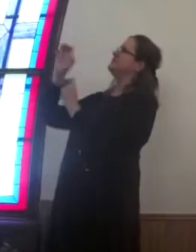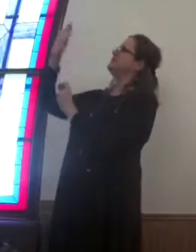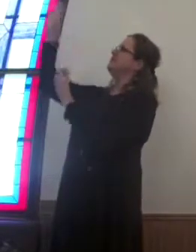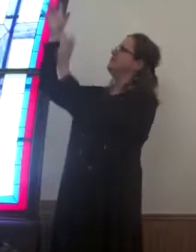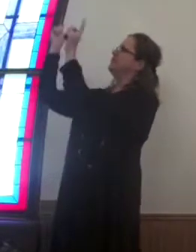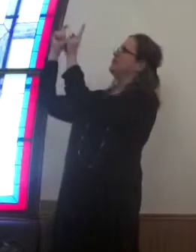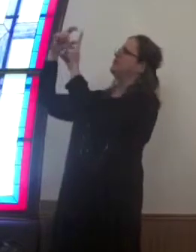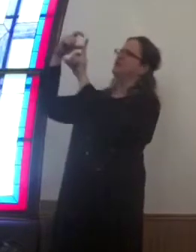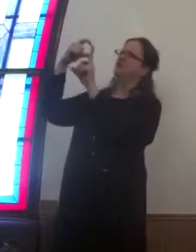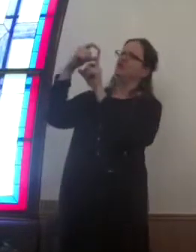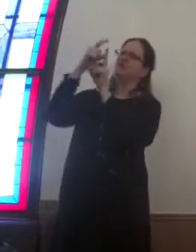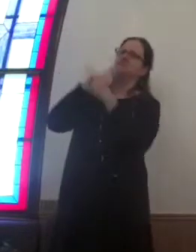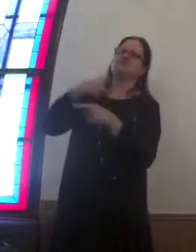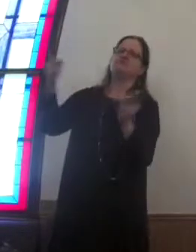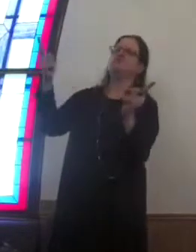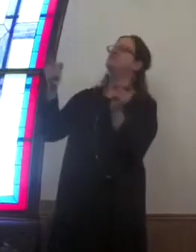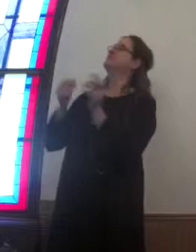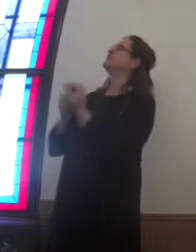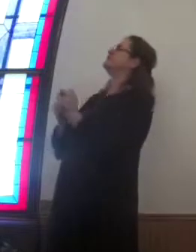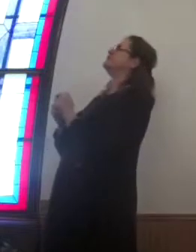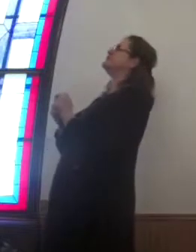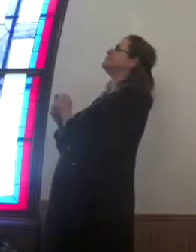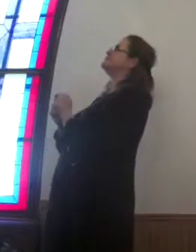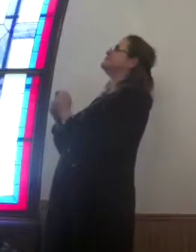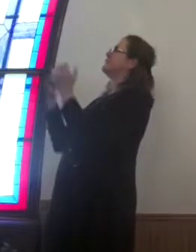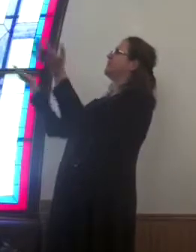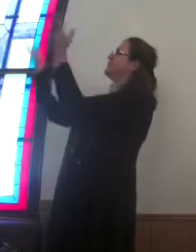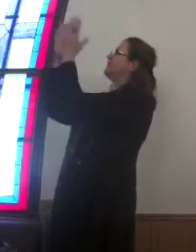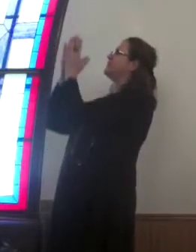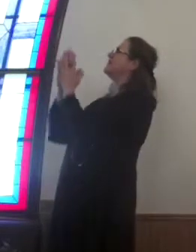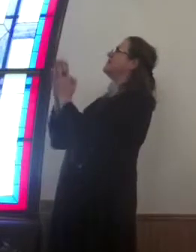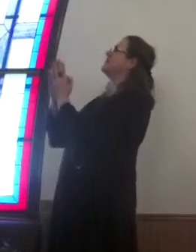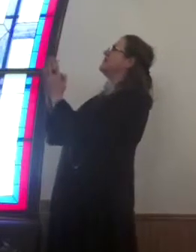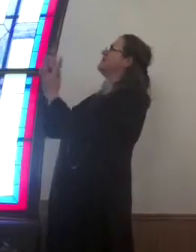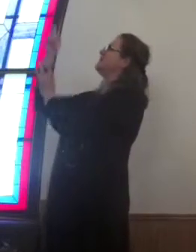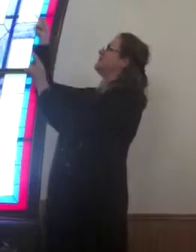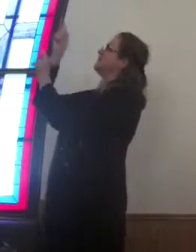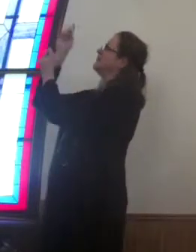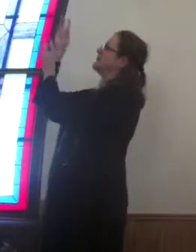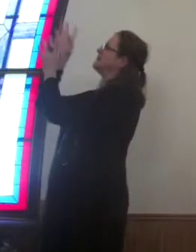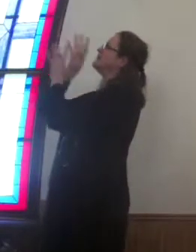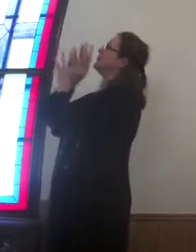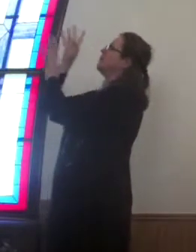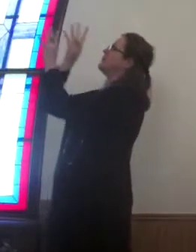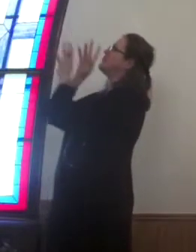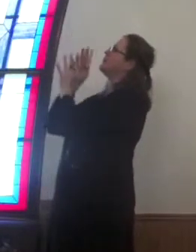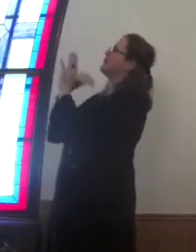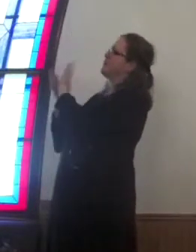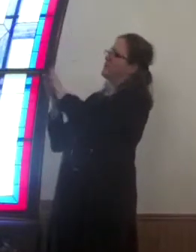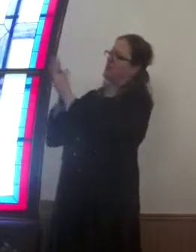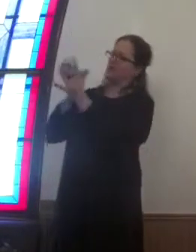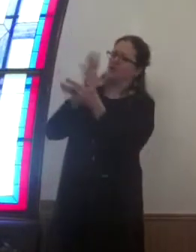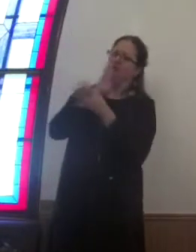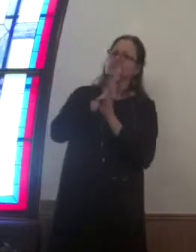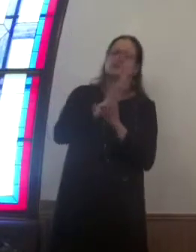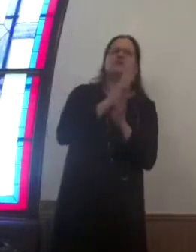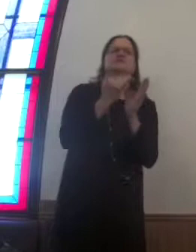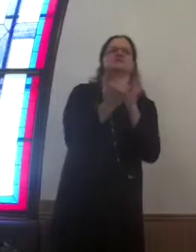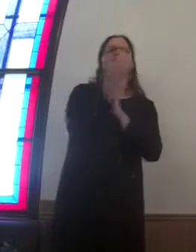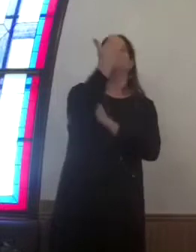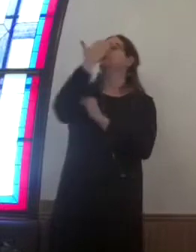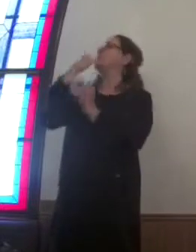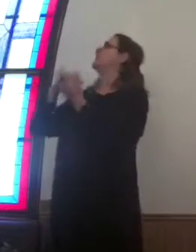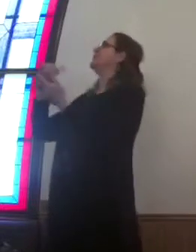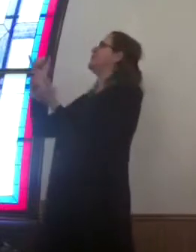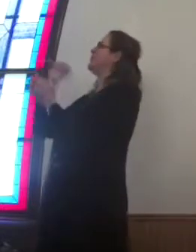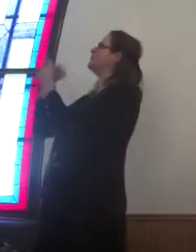be spoken. So I ask now that you touch my lips of clay and mold them into the words that need to be spoken this morning, and that the